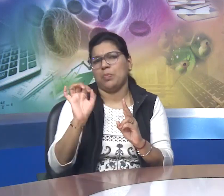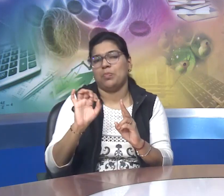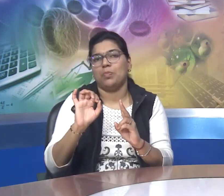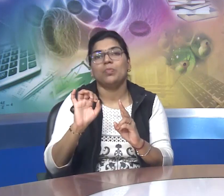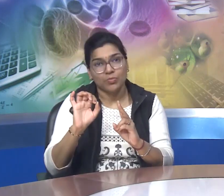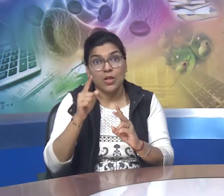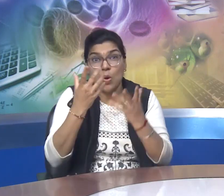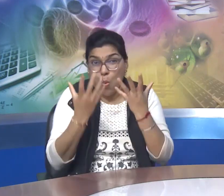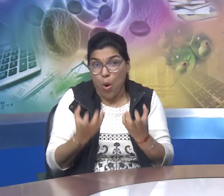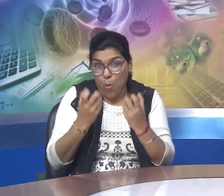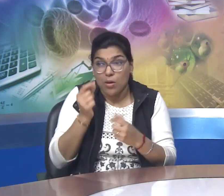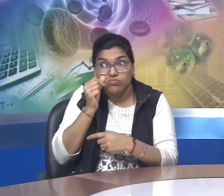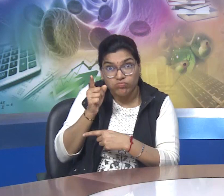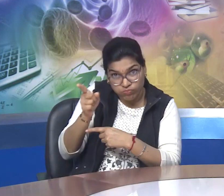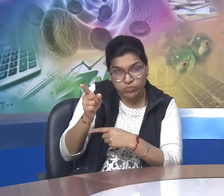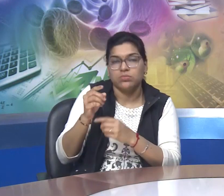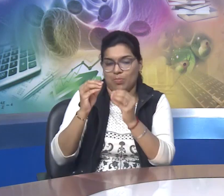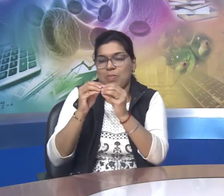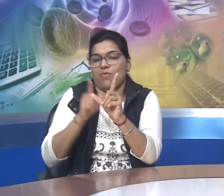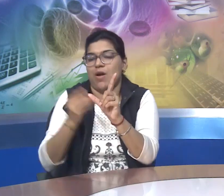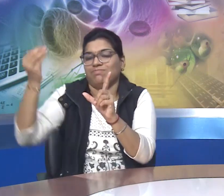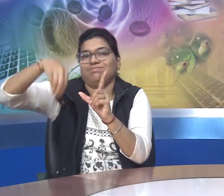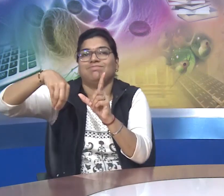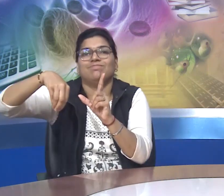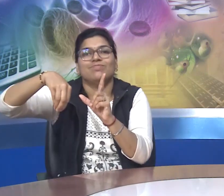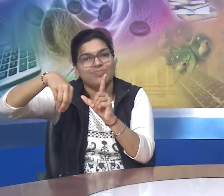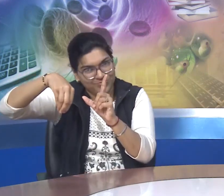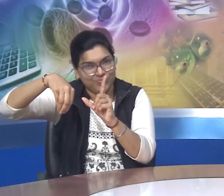want to add the girl, boy, you can add by also.